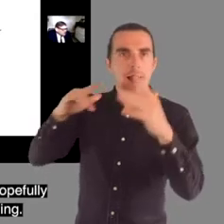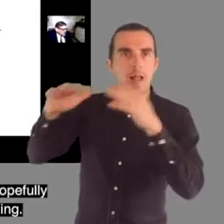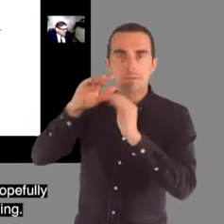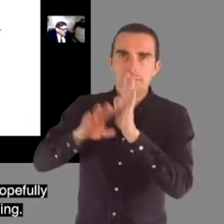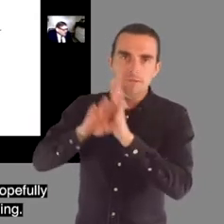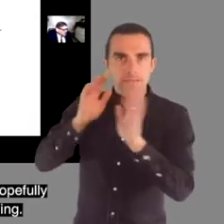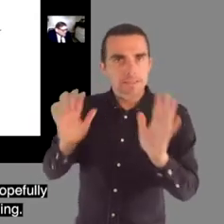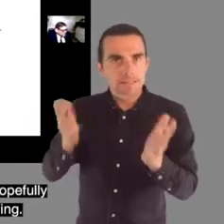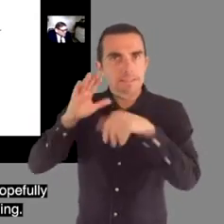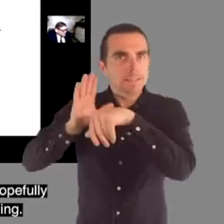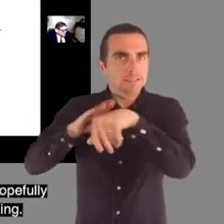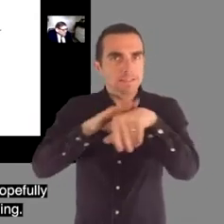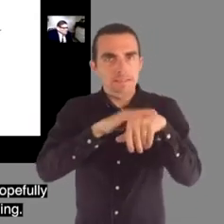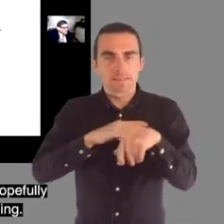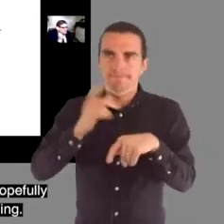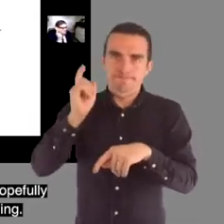climate